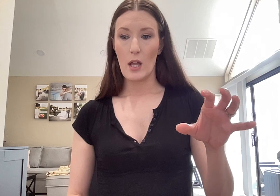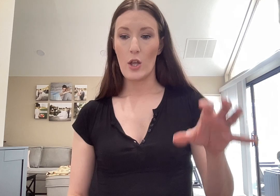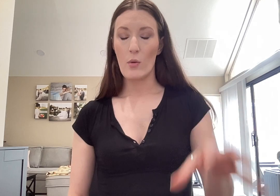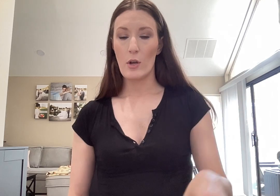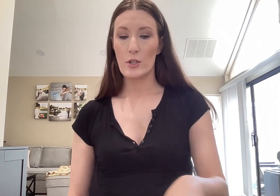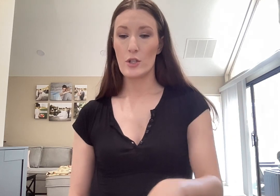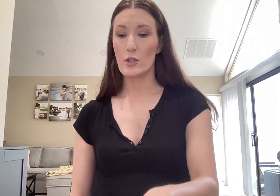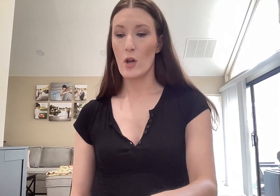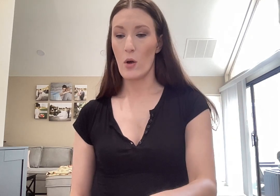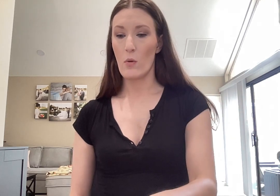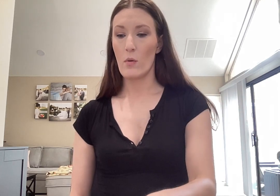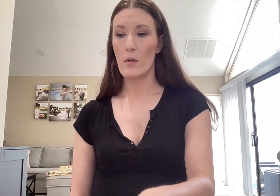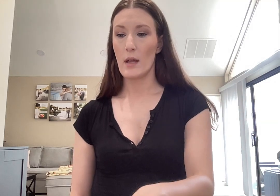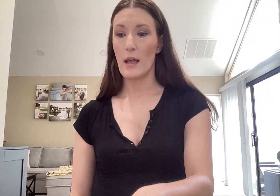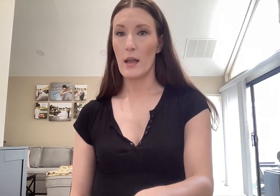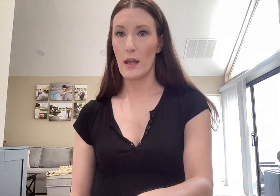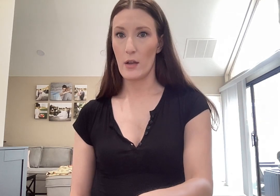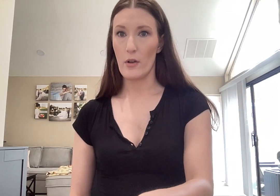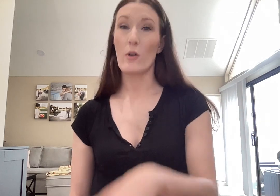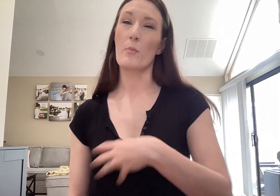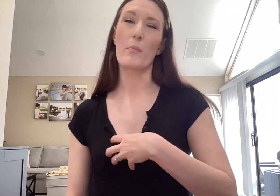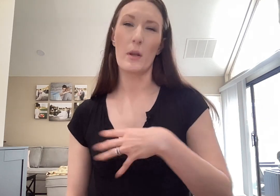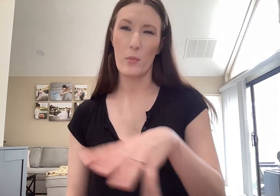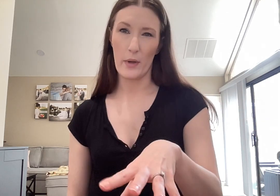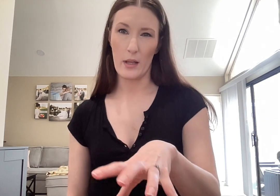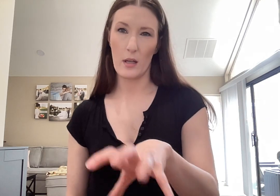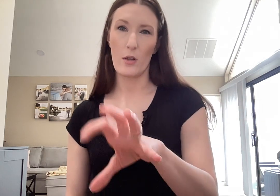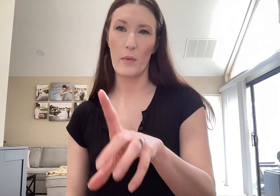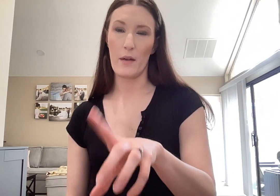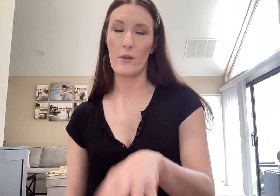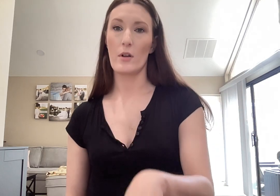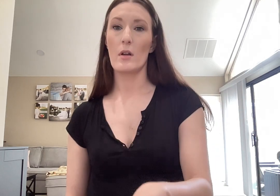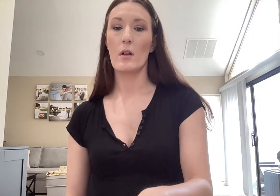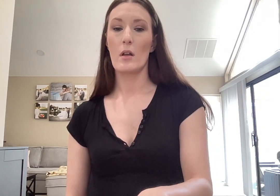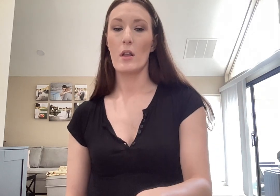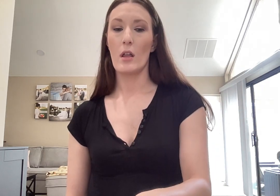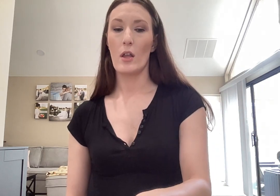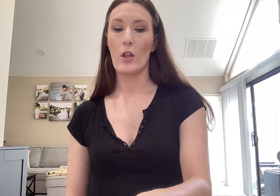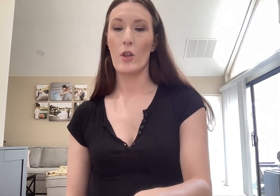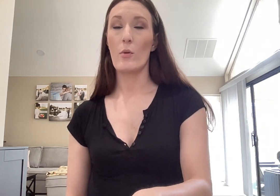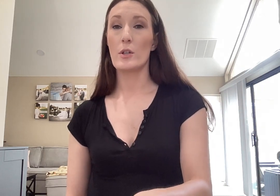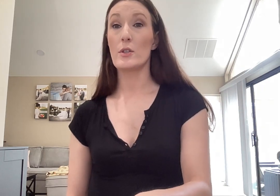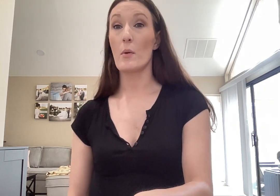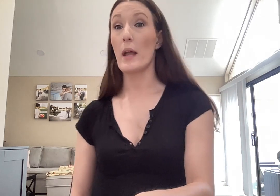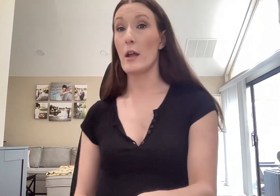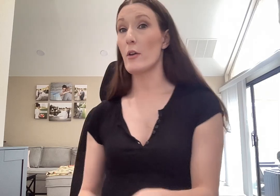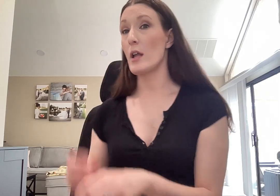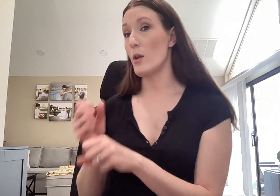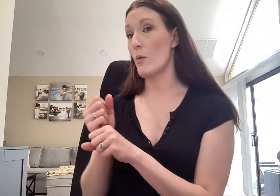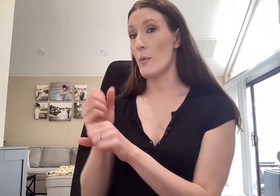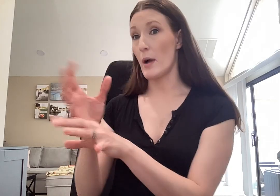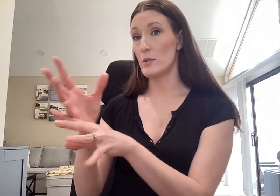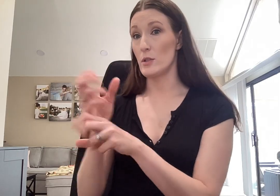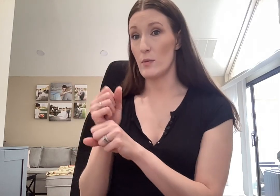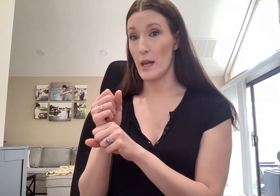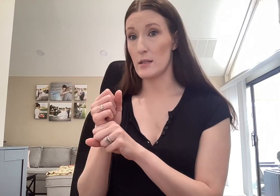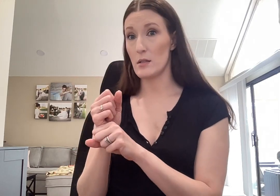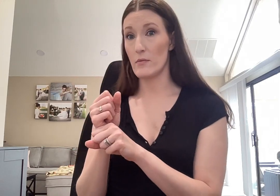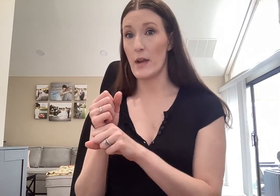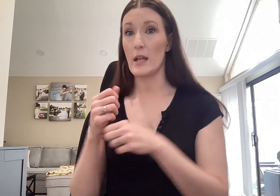you are so angry, or blood boiling, you may have heard. You are so angry, you are about to do this, right?